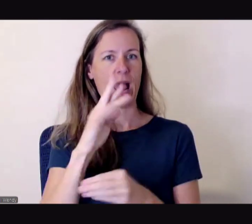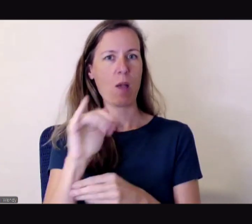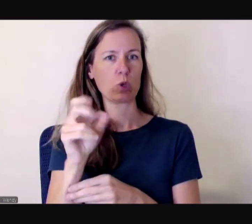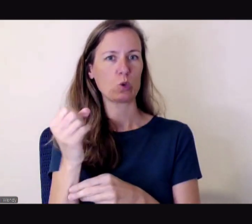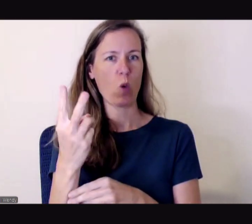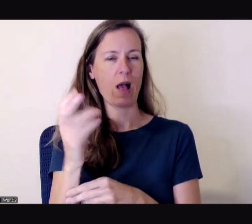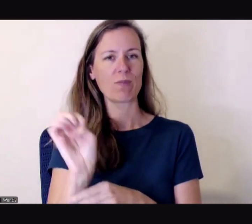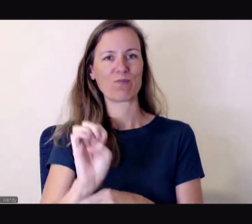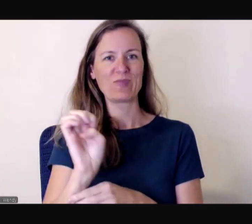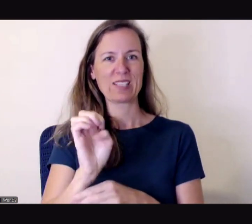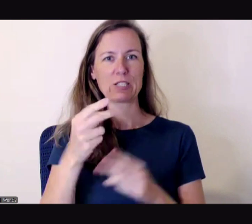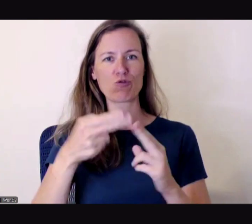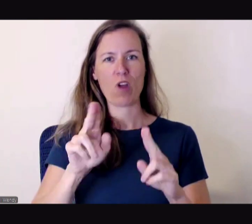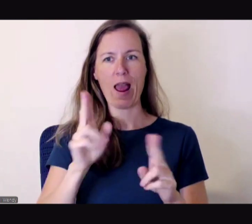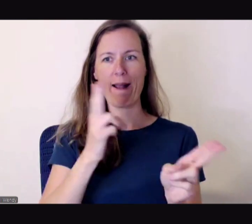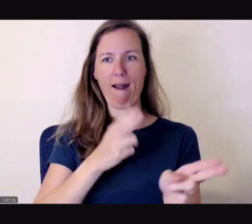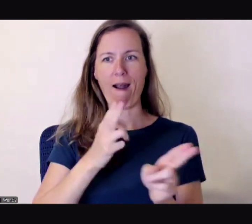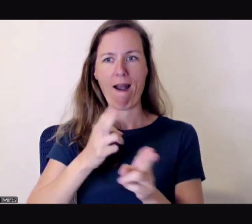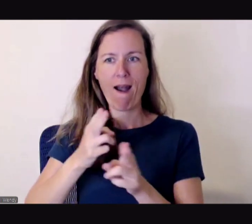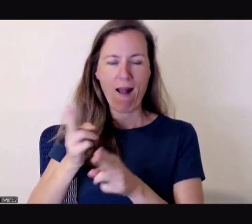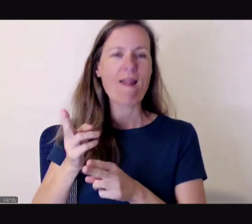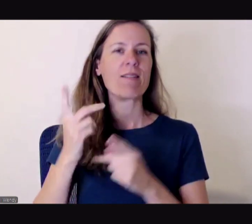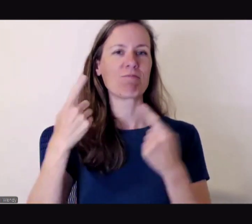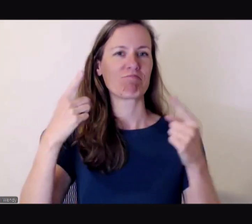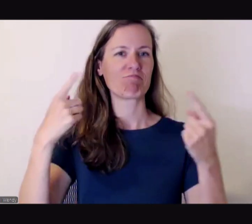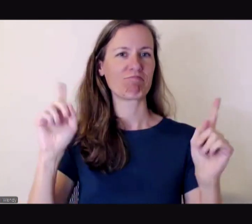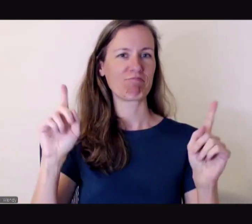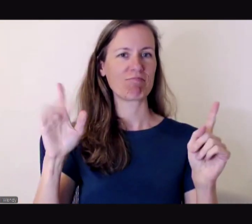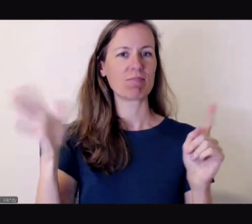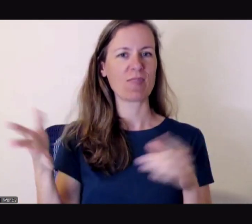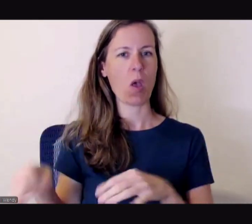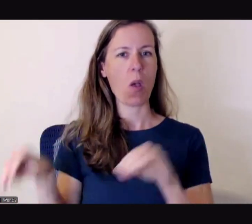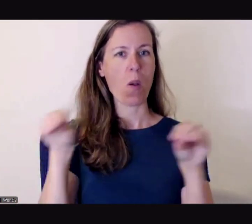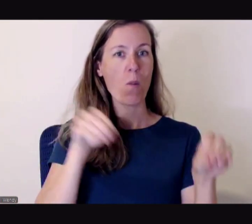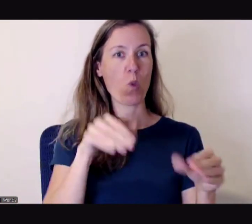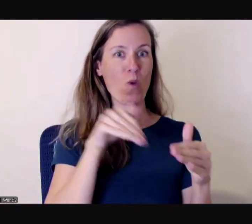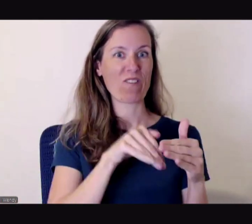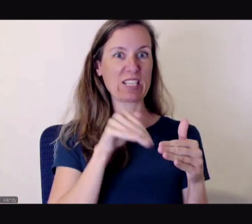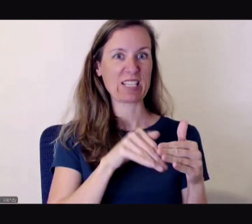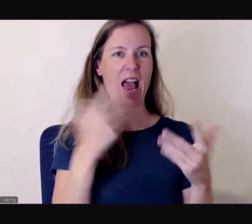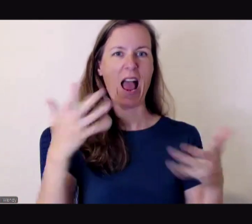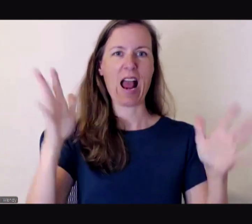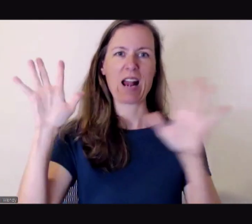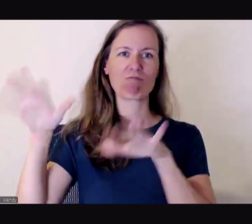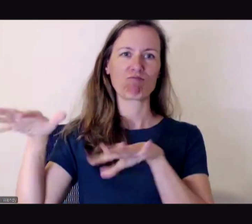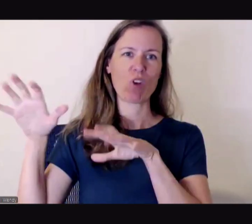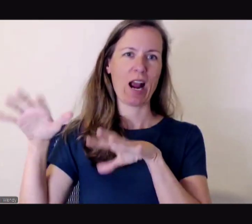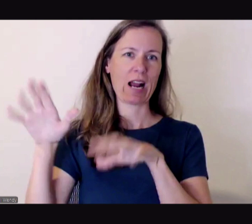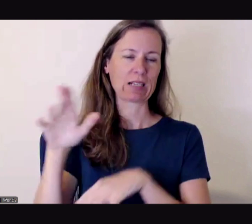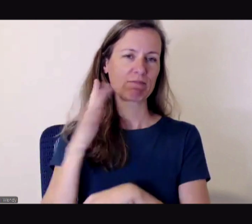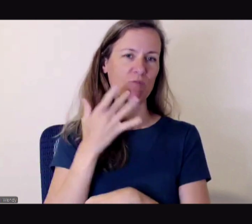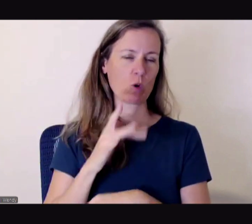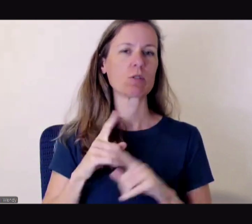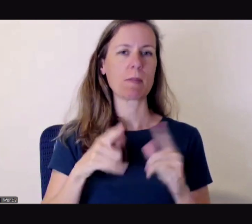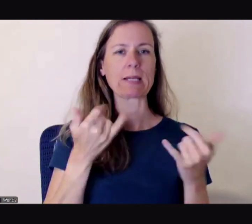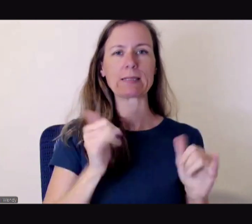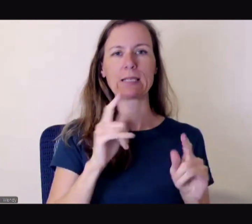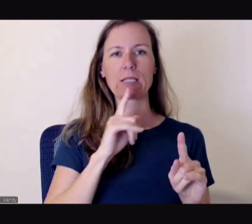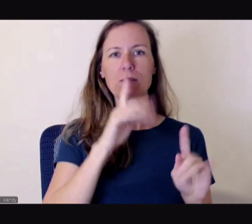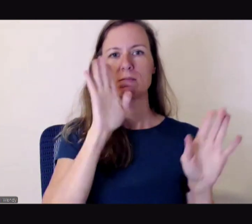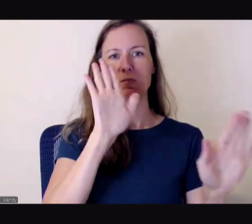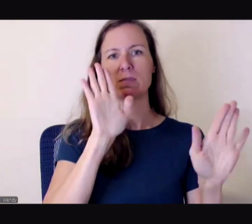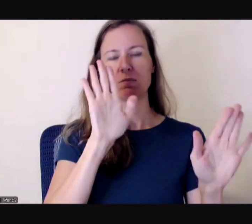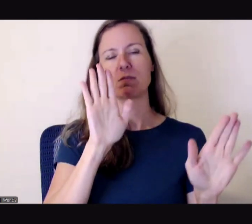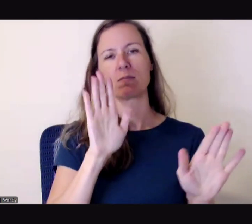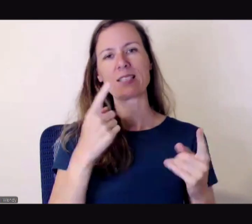was here. It was moved inside, I believe, because of the rain, but it still was truly a success.